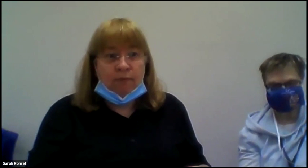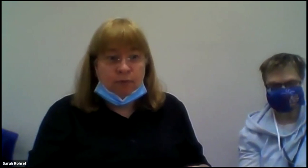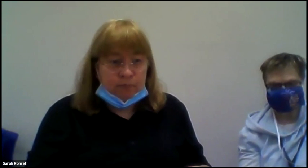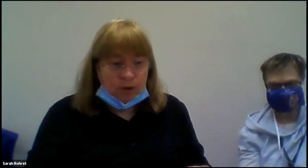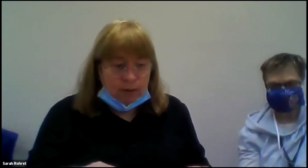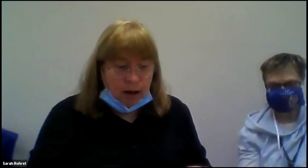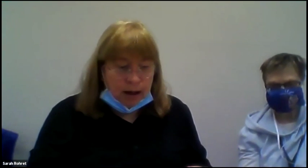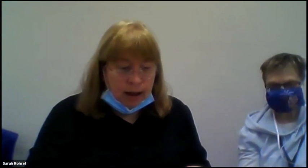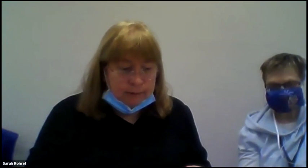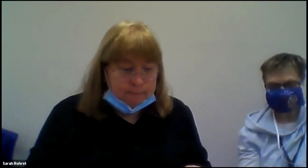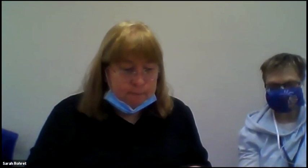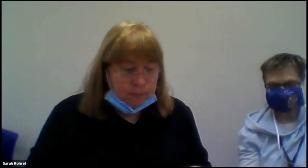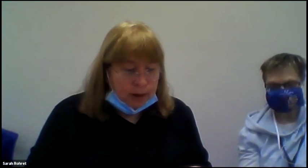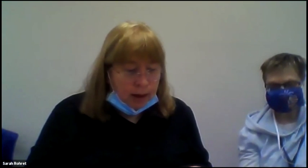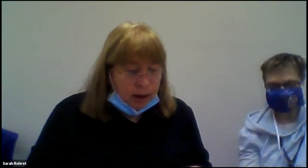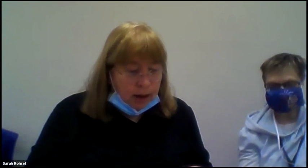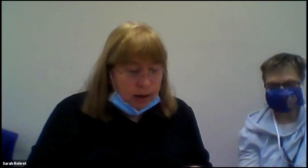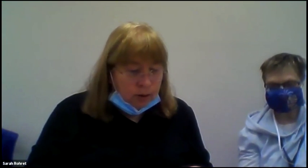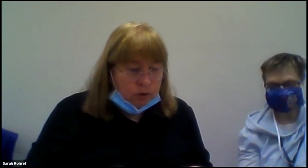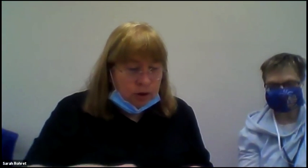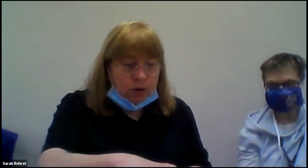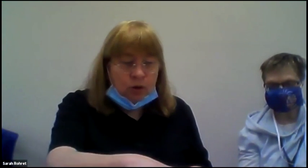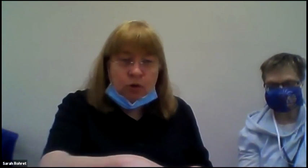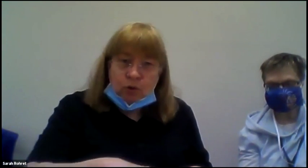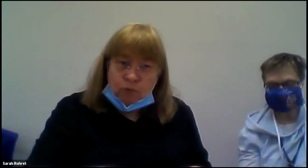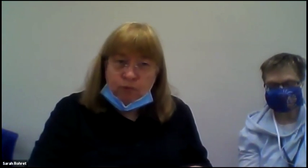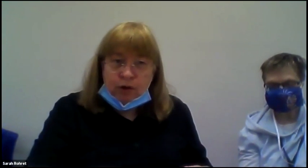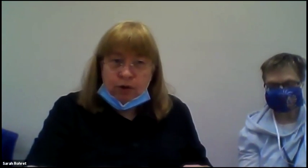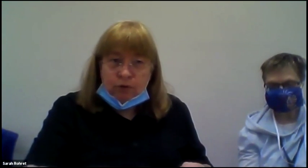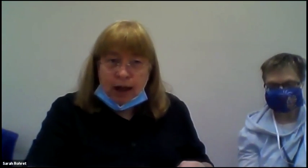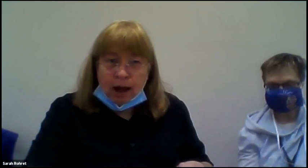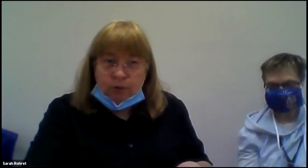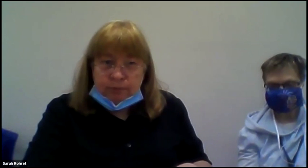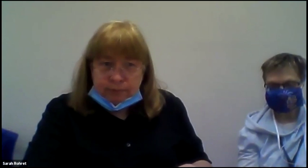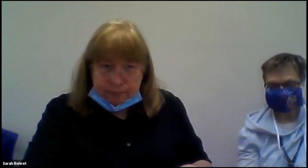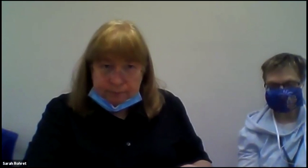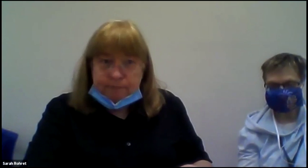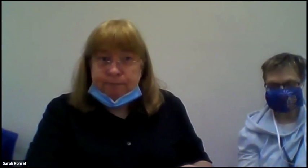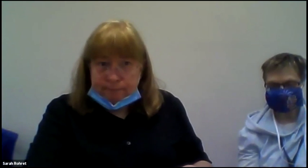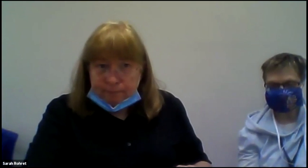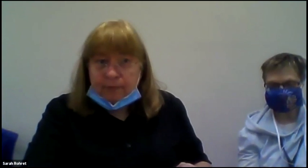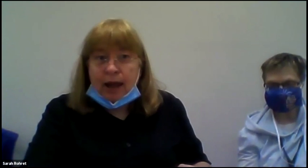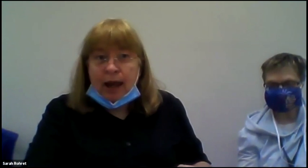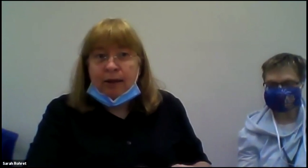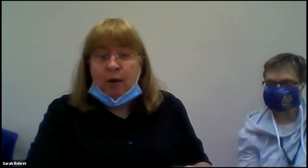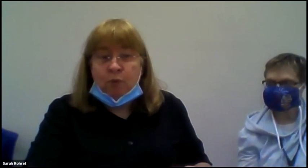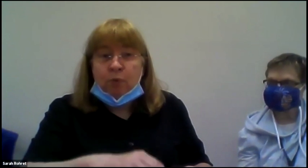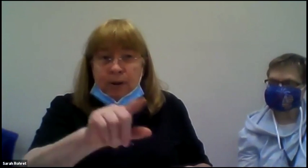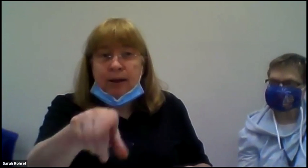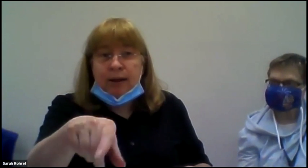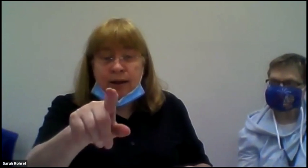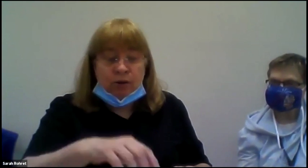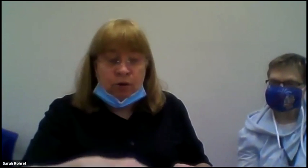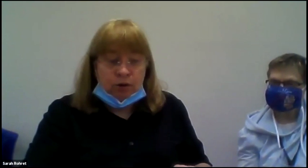them in my head. So just figure those out, and they will be in